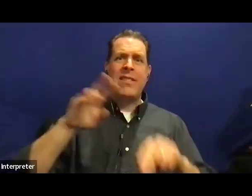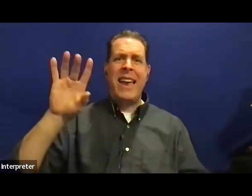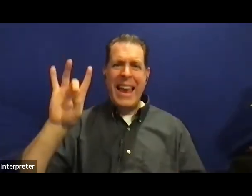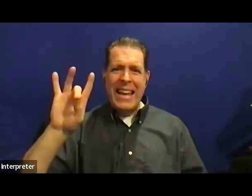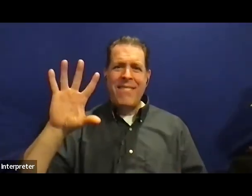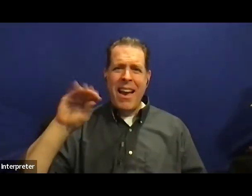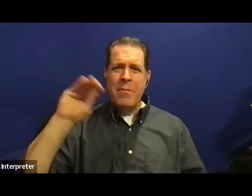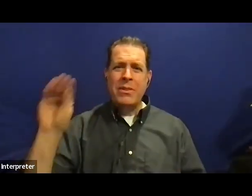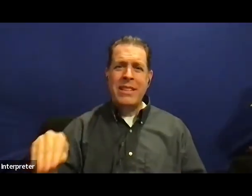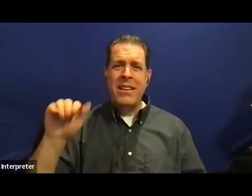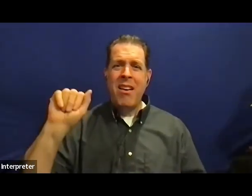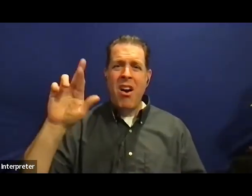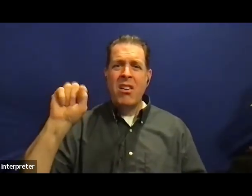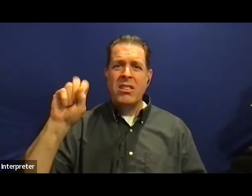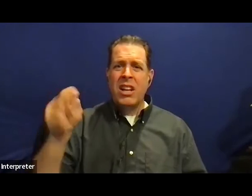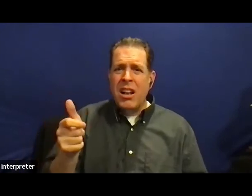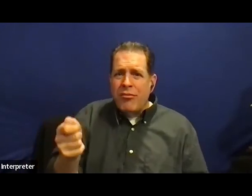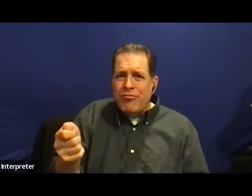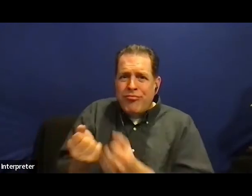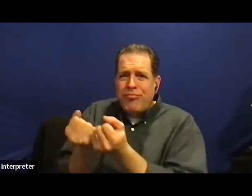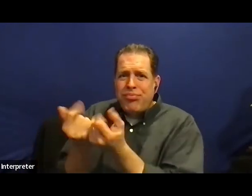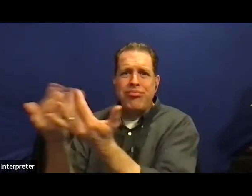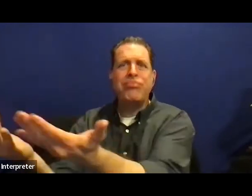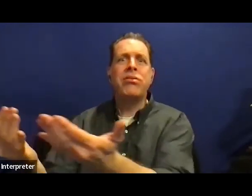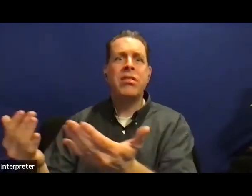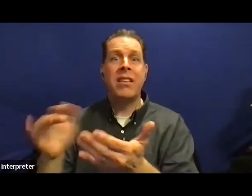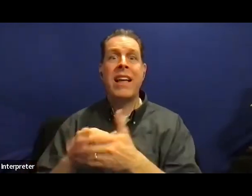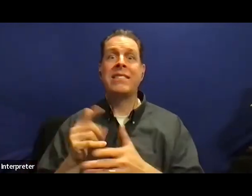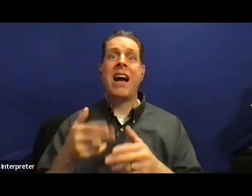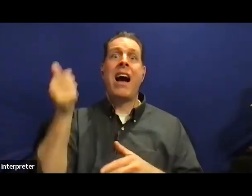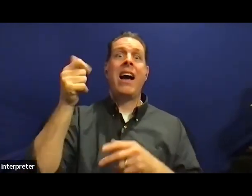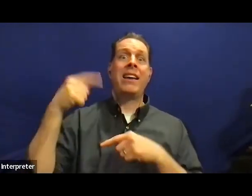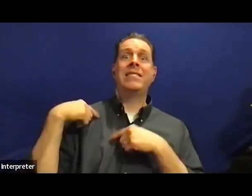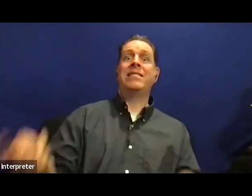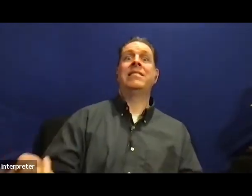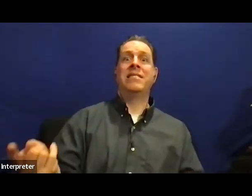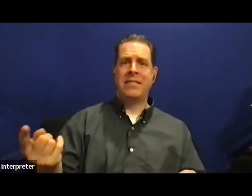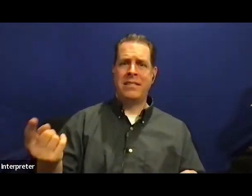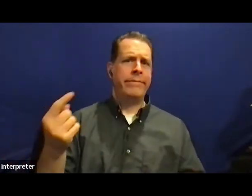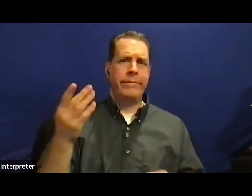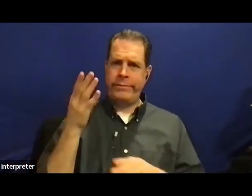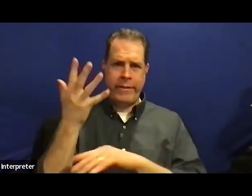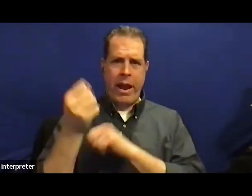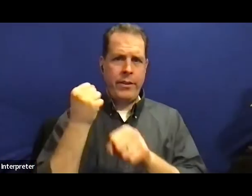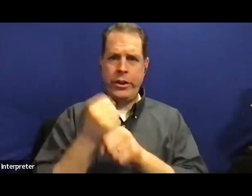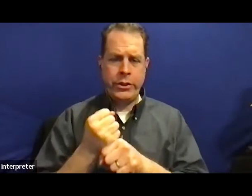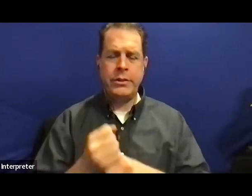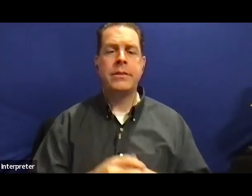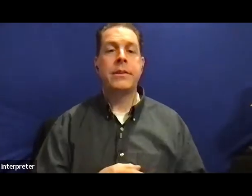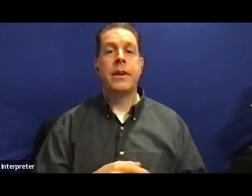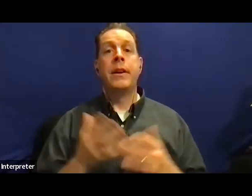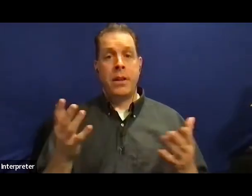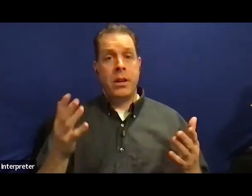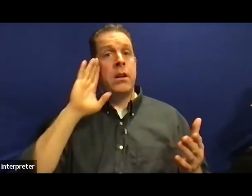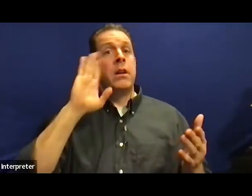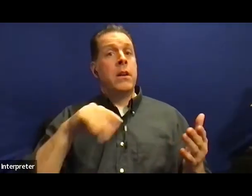85% in arson, making this by far the highest on record in the last 5 years. And we know